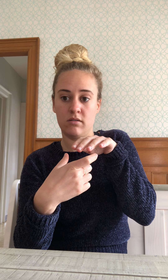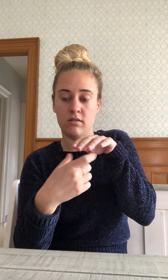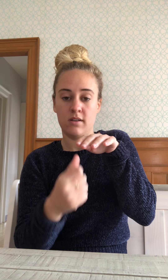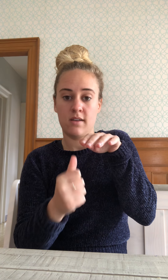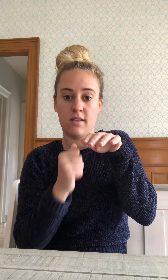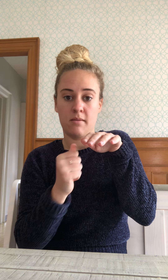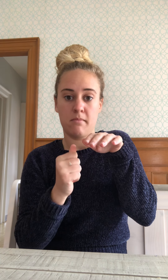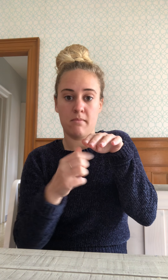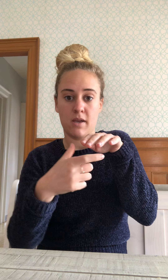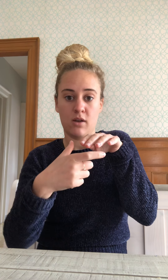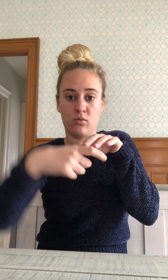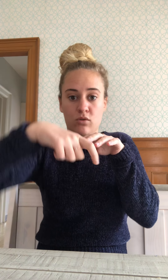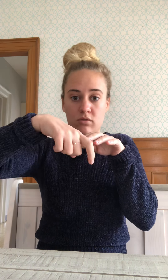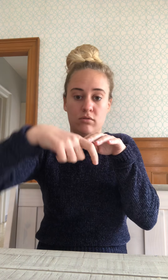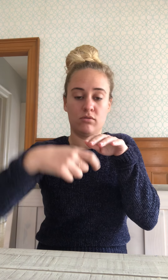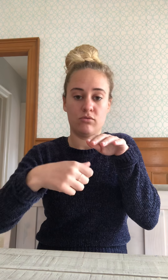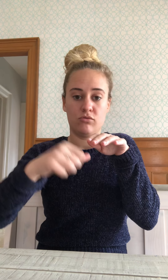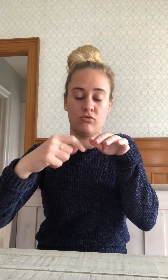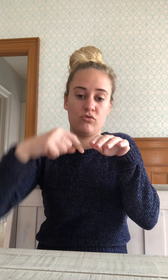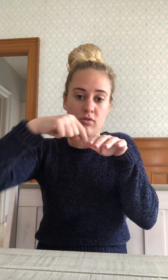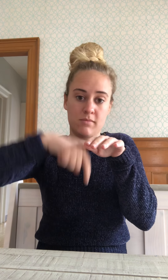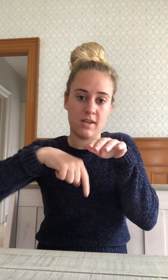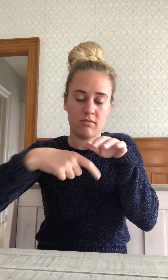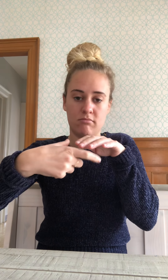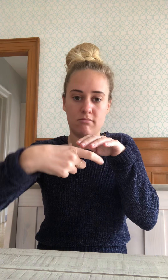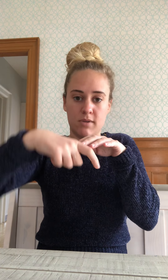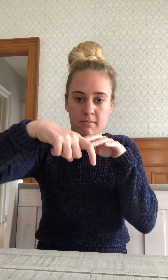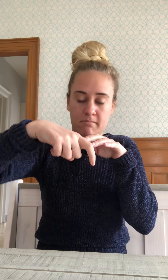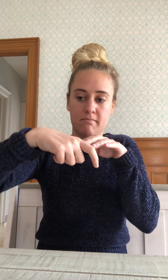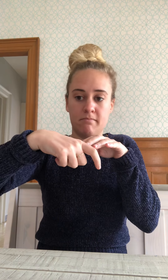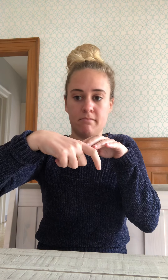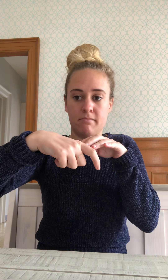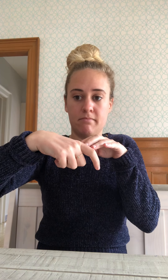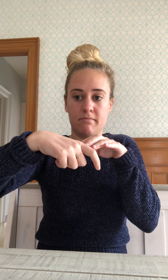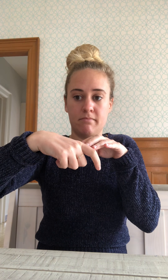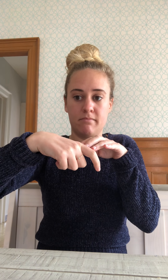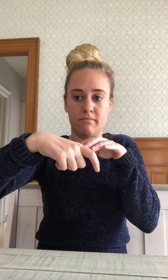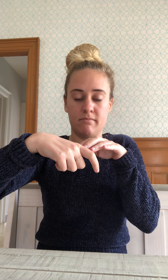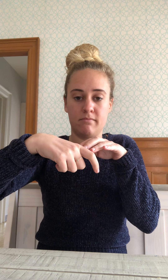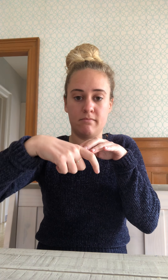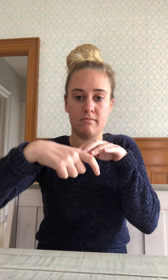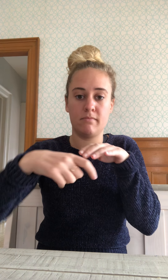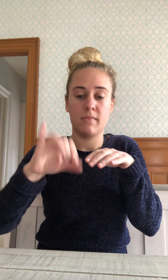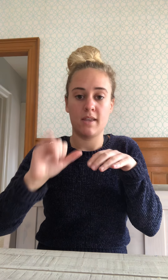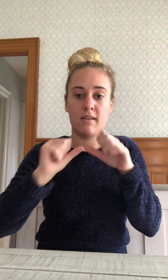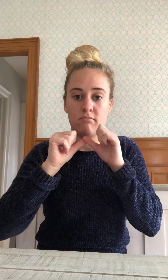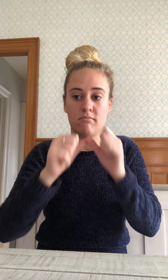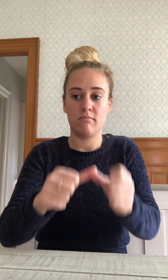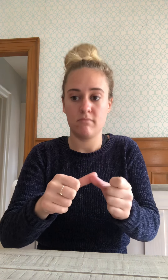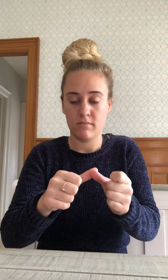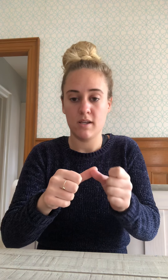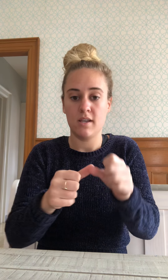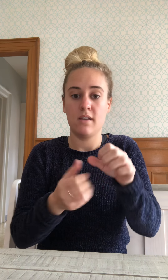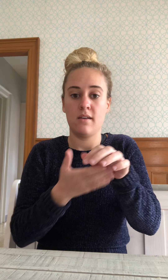drops down. Then that happens chronically. The tuberosity starts to grow into that space, and now